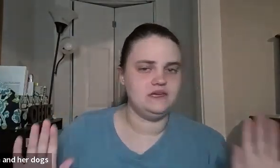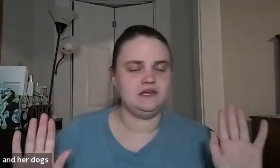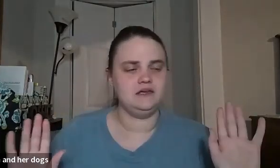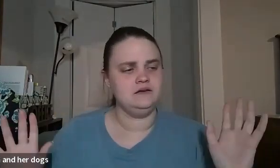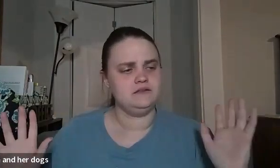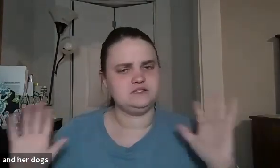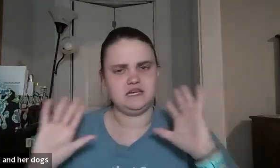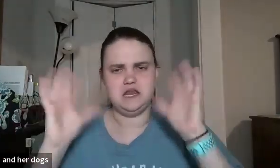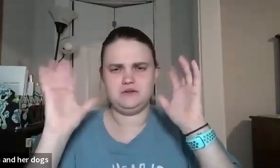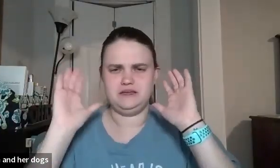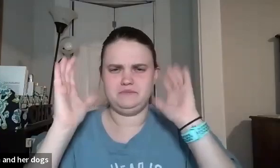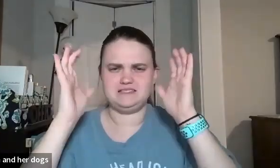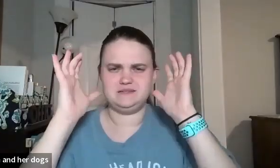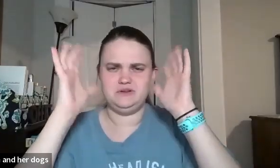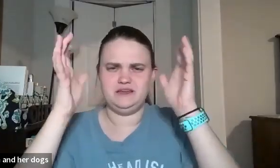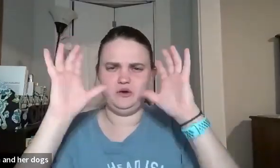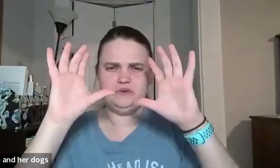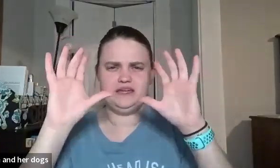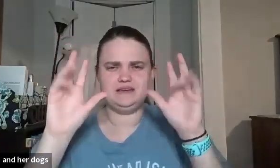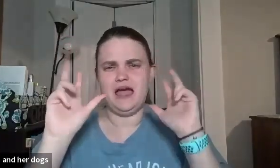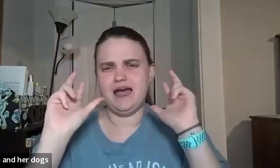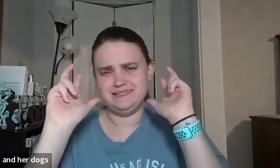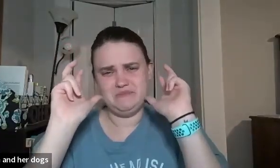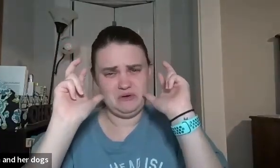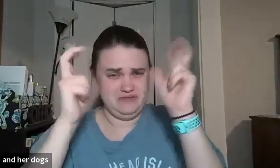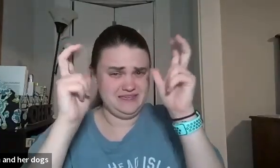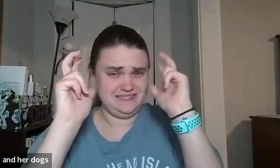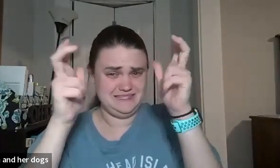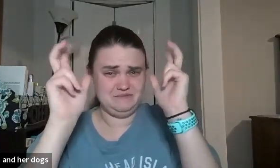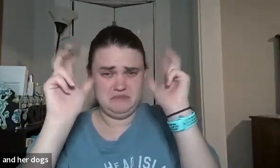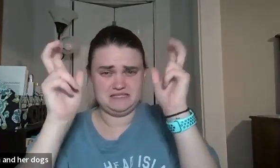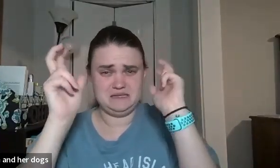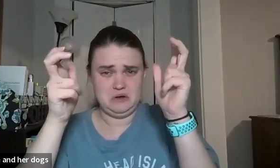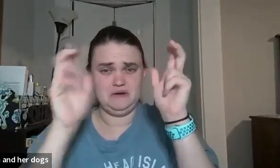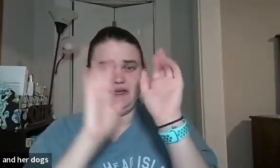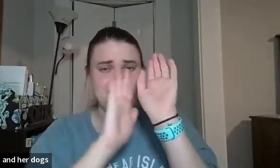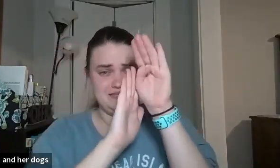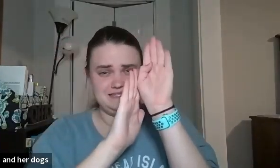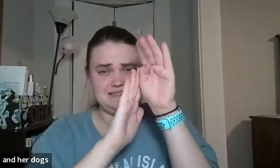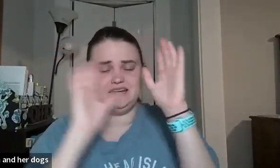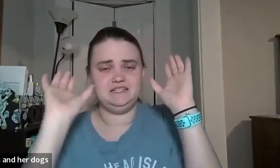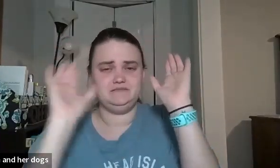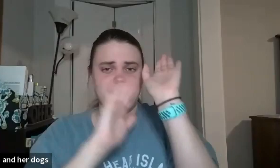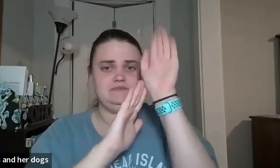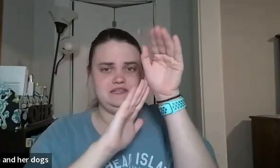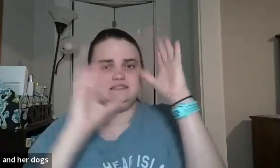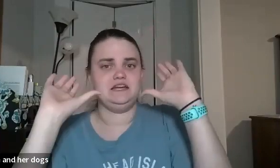then there's like another like basketball, like open hand. I see more this basketball and this than I